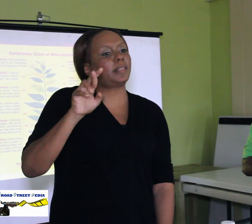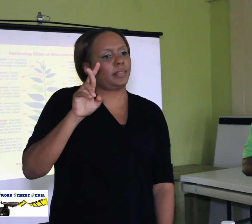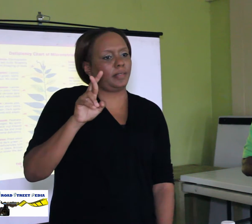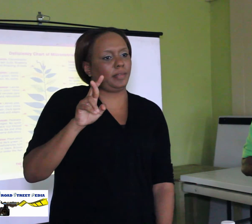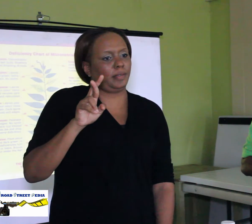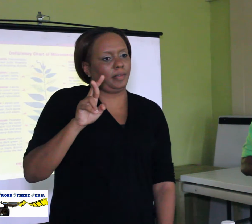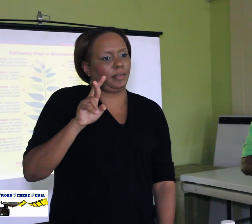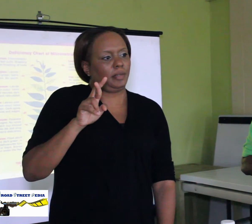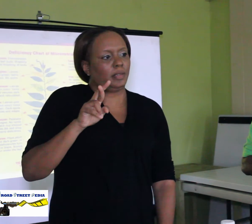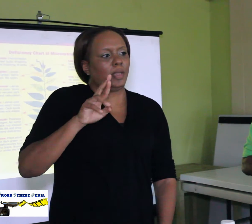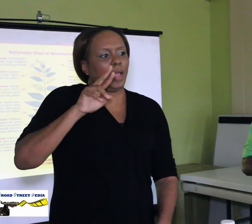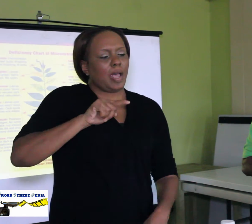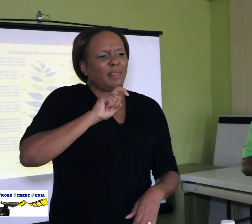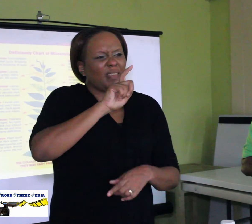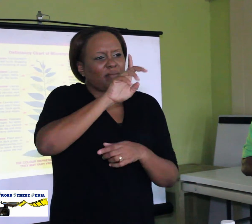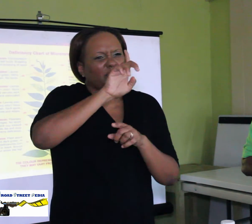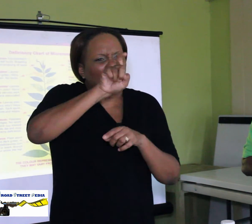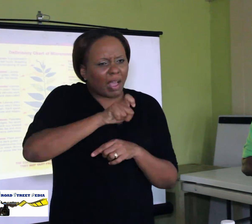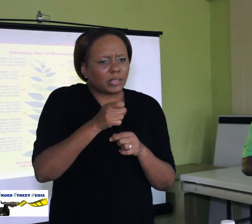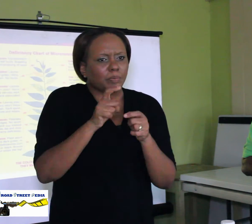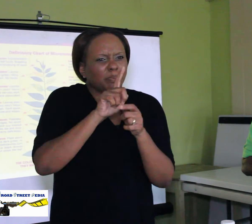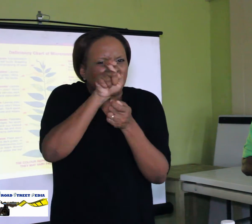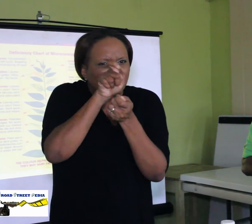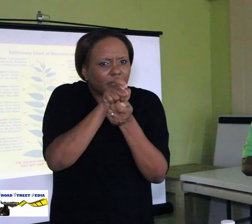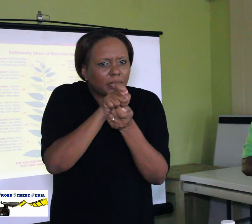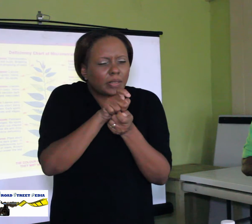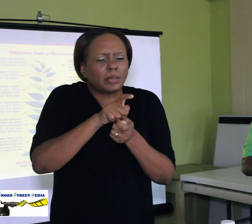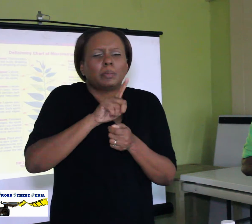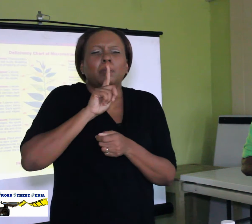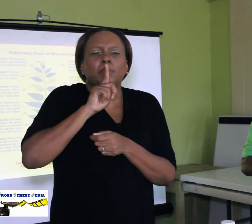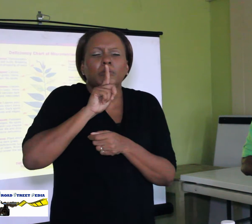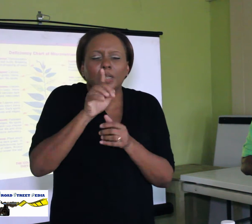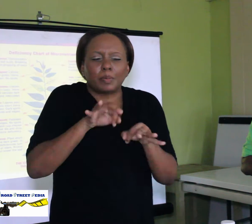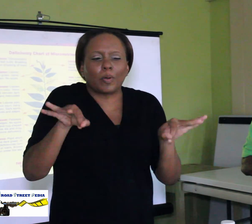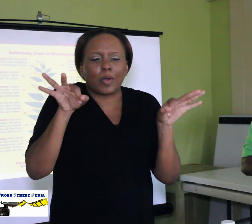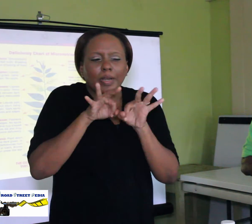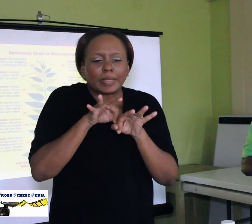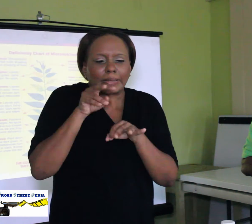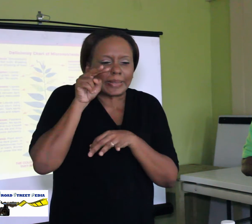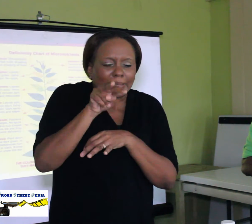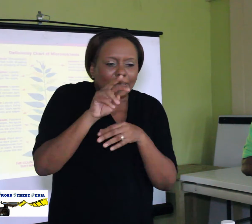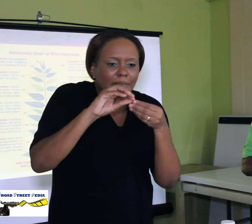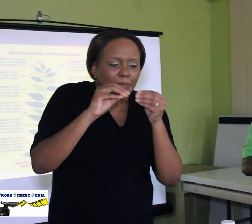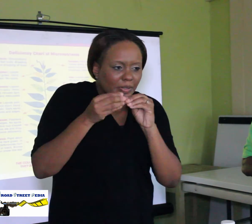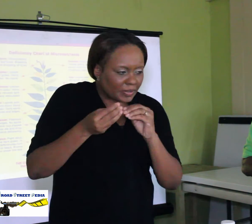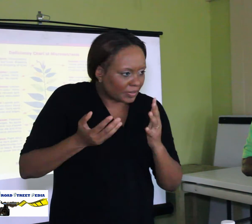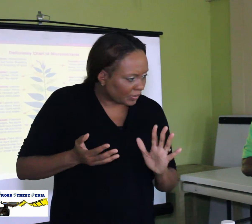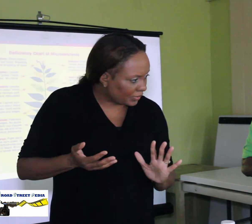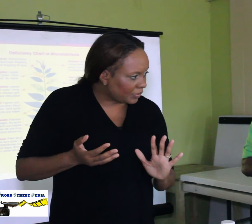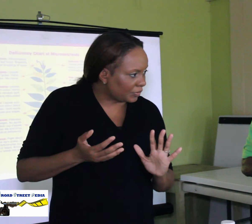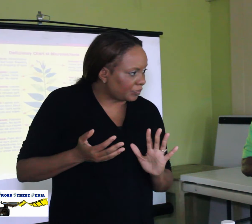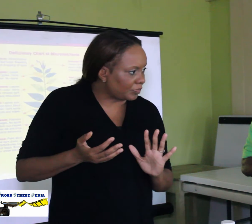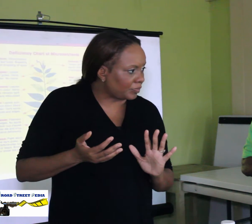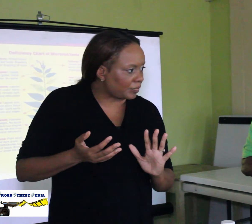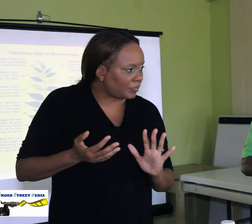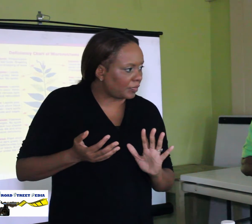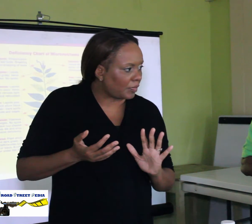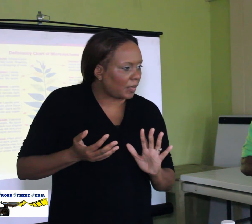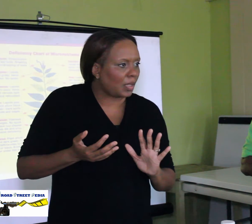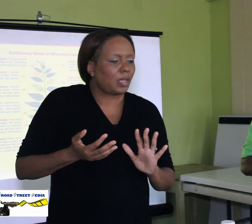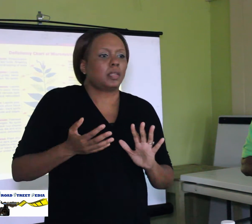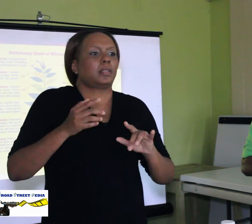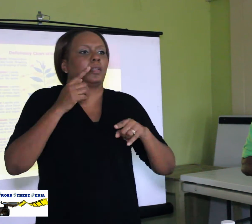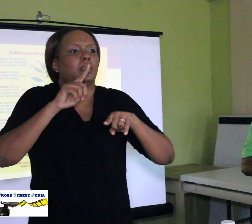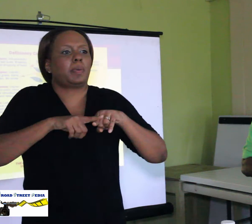when you're asking for your fertilizers is to look at those numbers because that will tell you, you will apply it according to the stage of